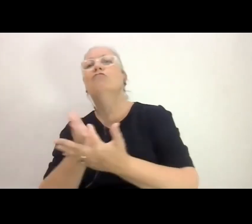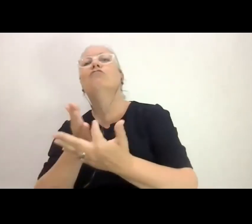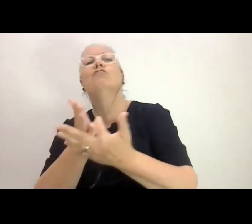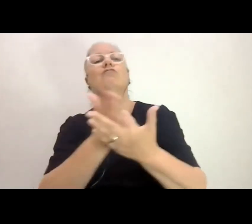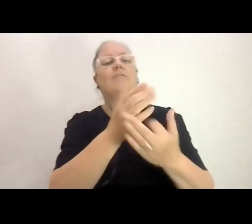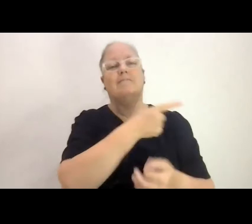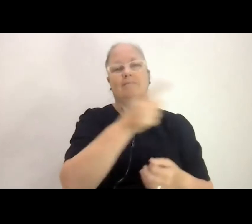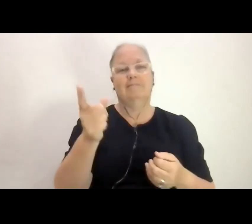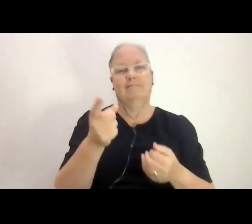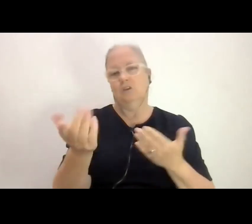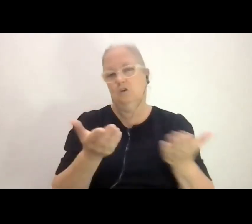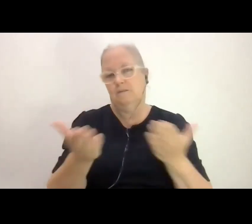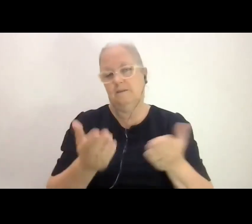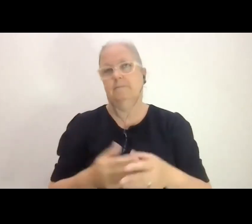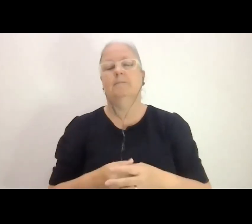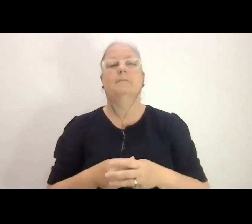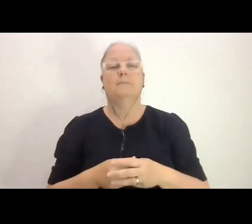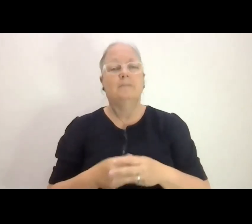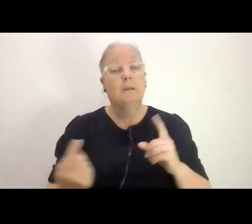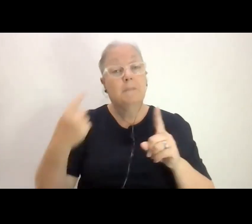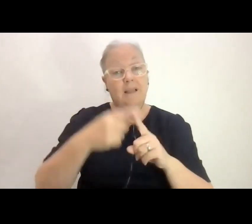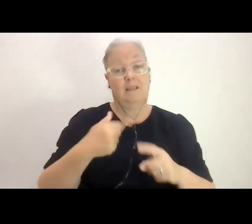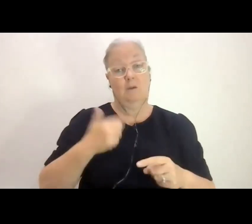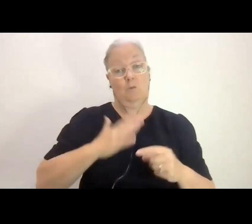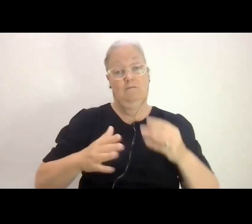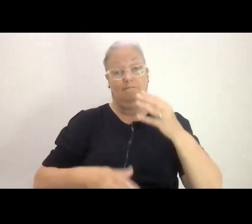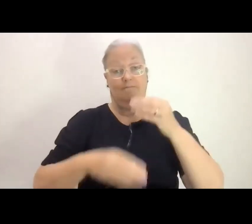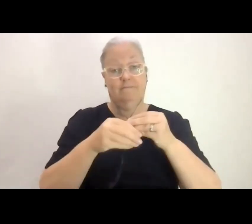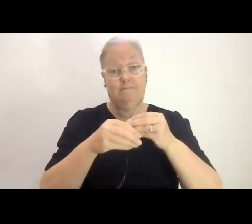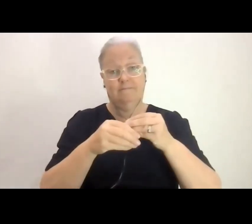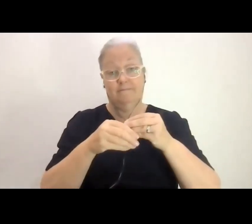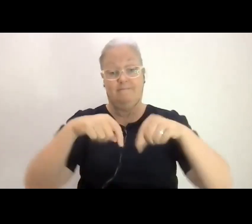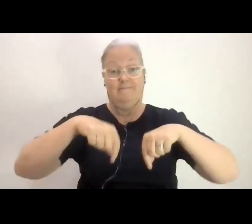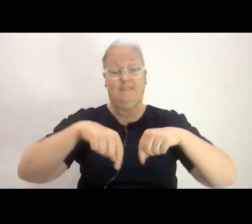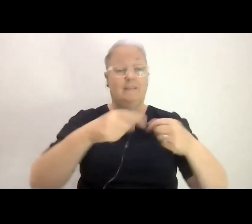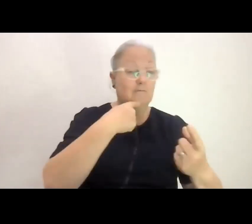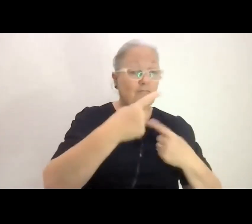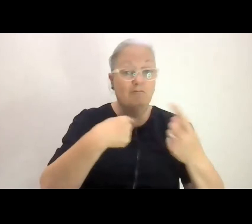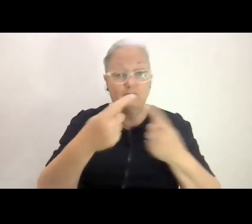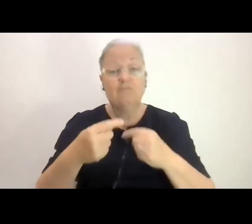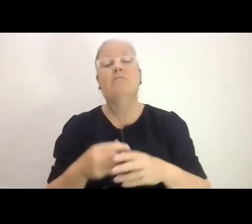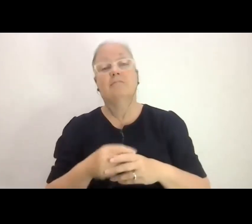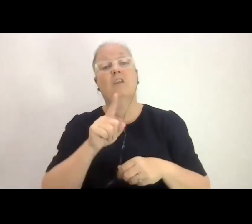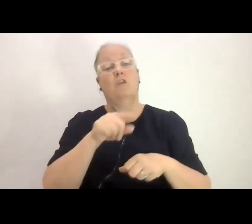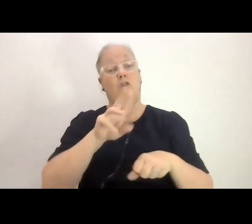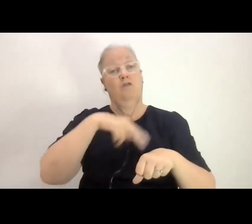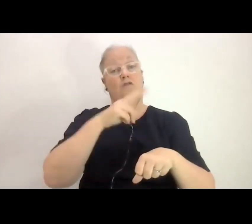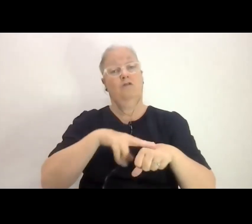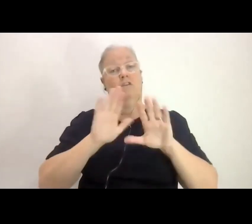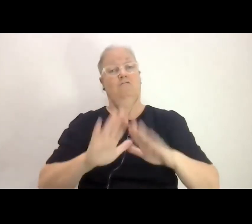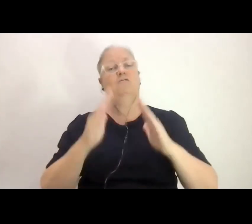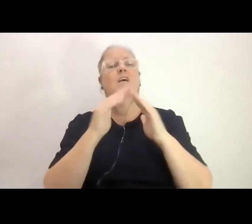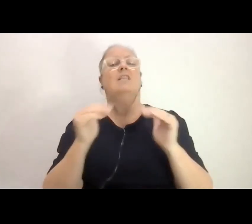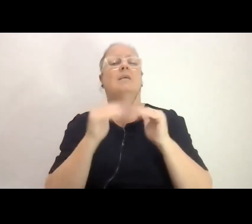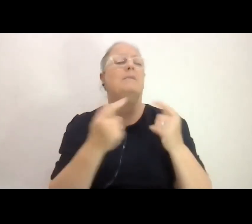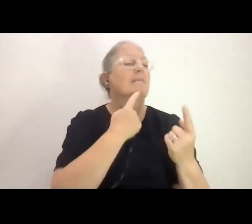I believe also, and in our discussion and the national dialogue, we found that there is